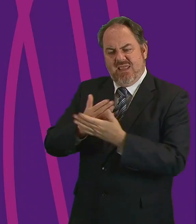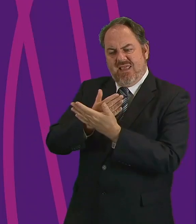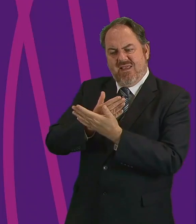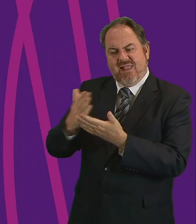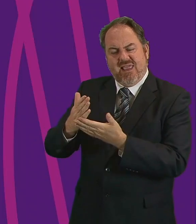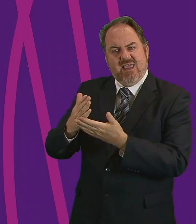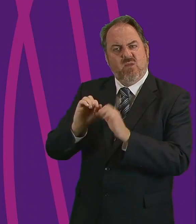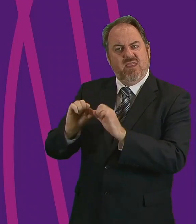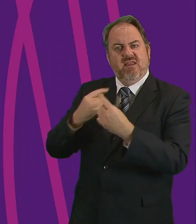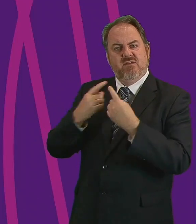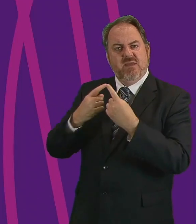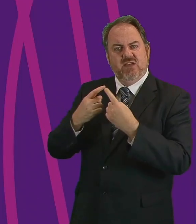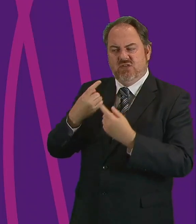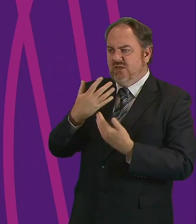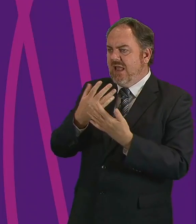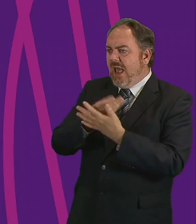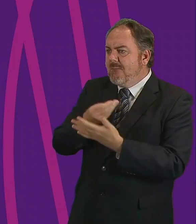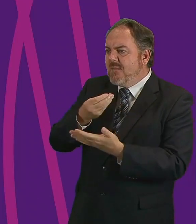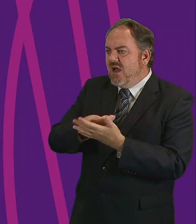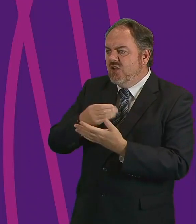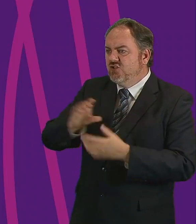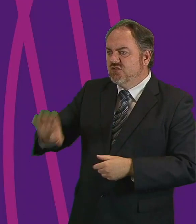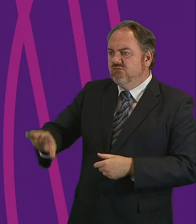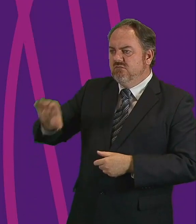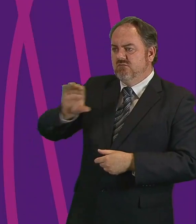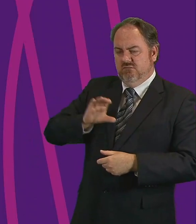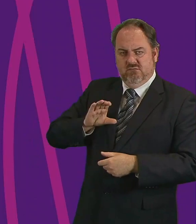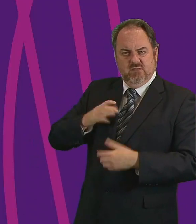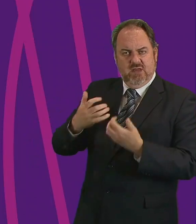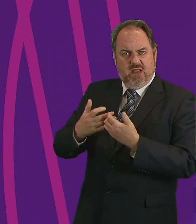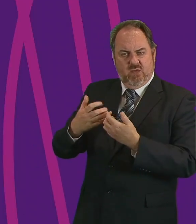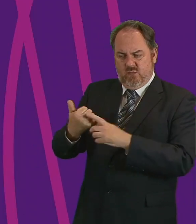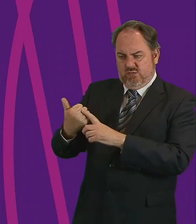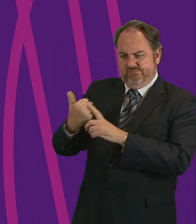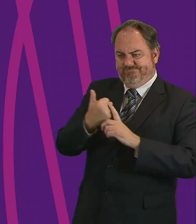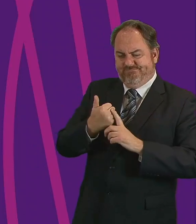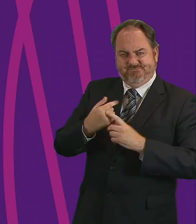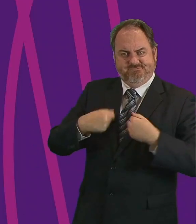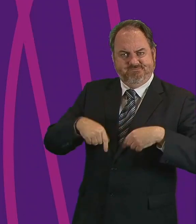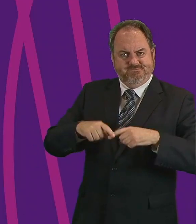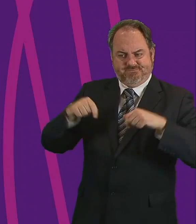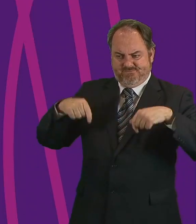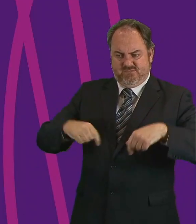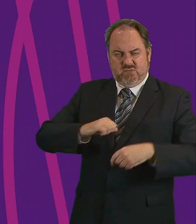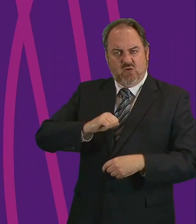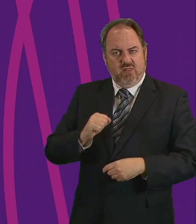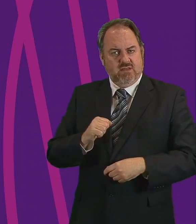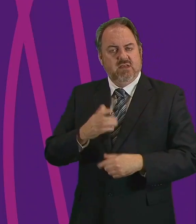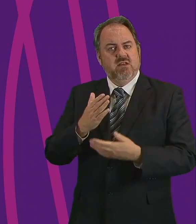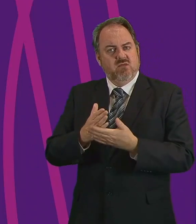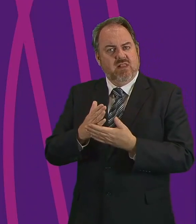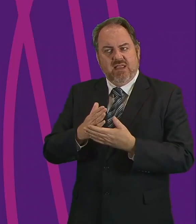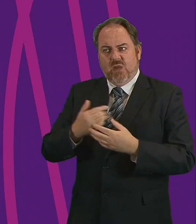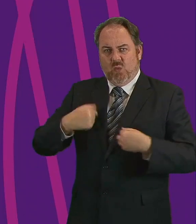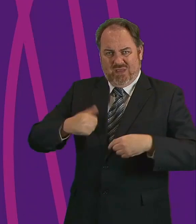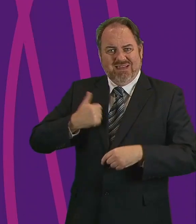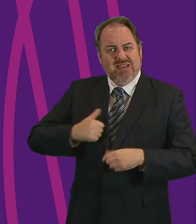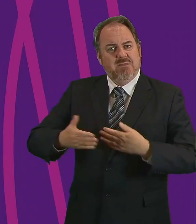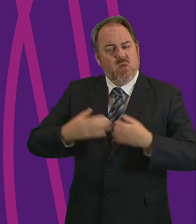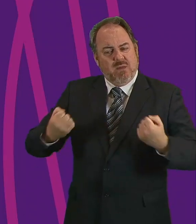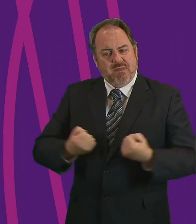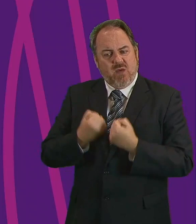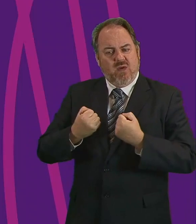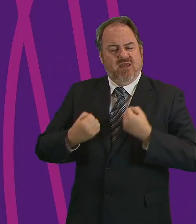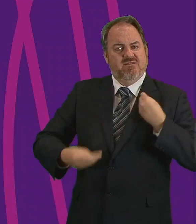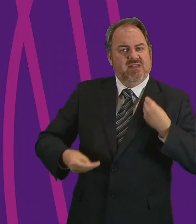Scotland to tackle the COVID crisis, and full fiscal responsibility would provide Scotland with greater flexibility and